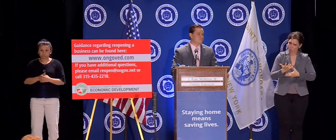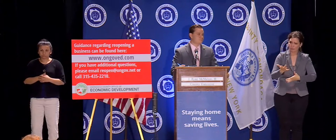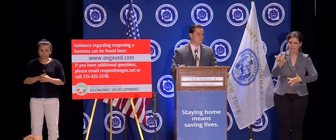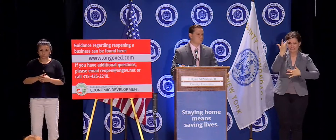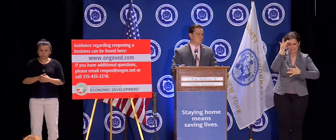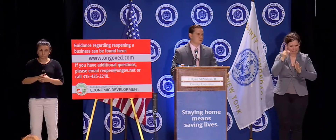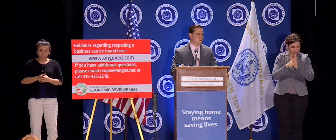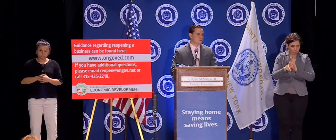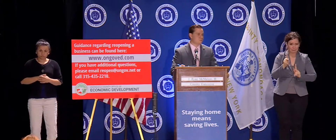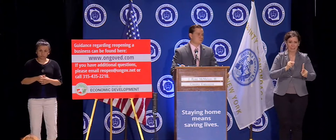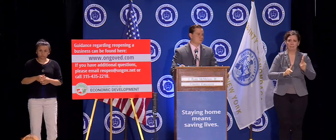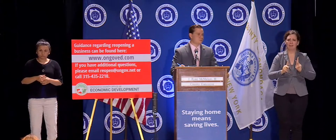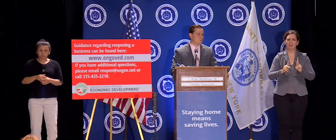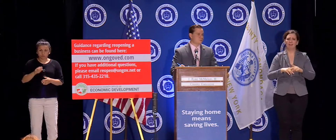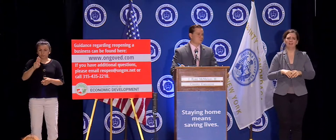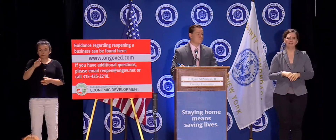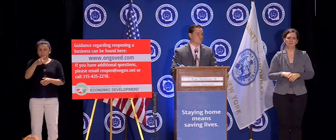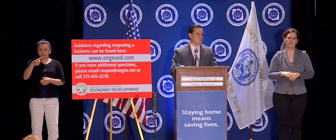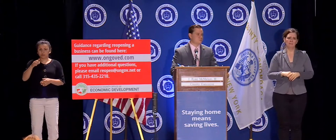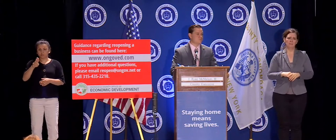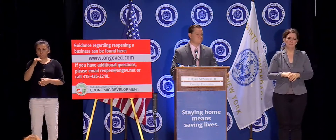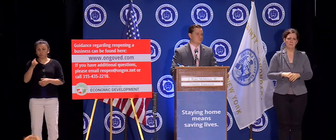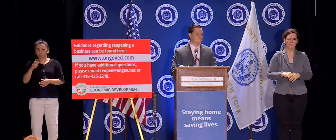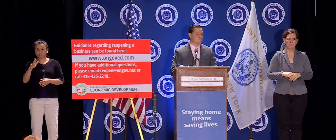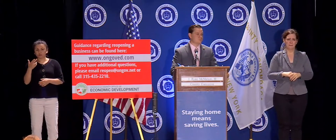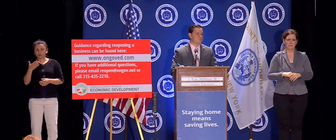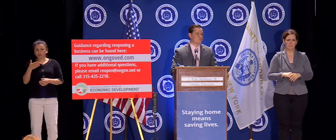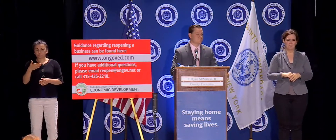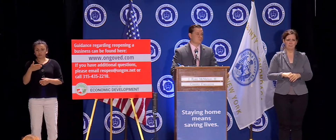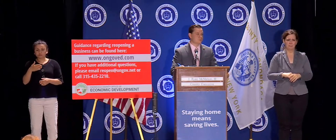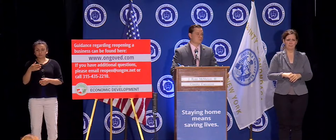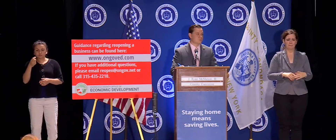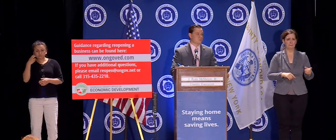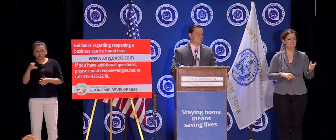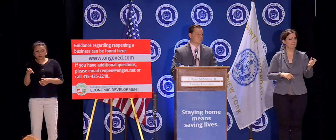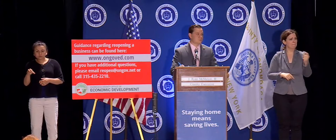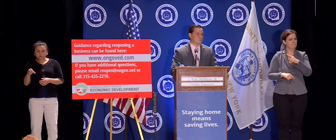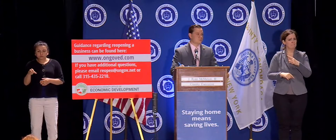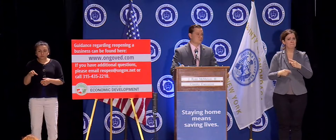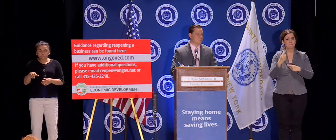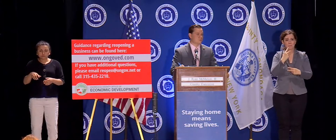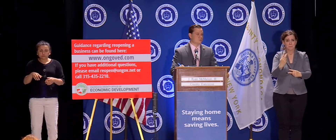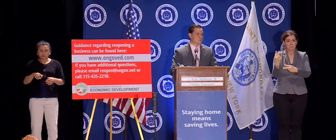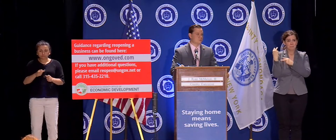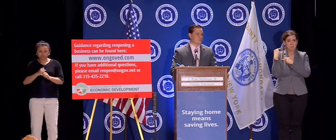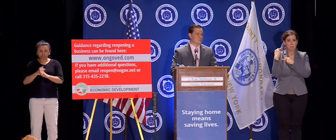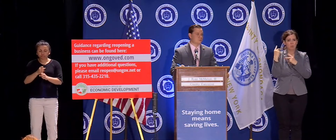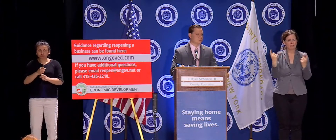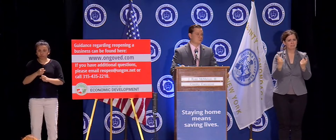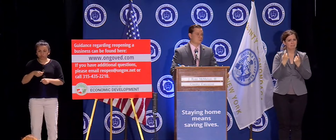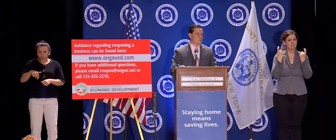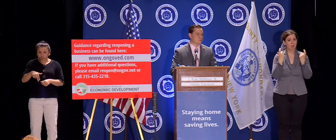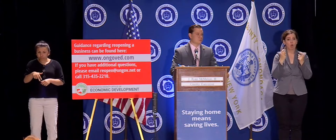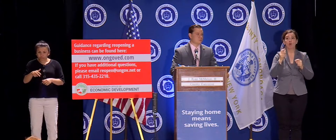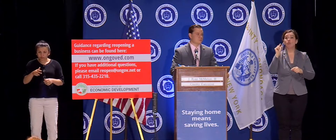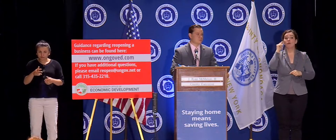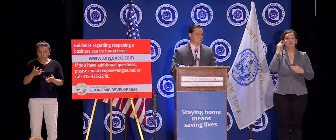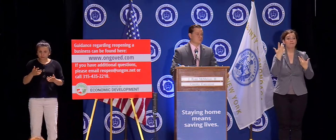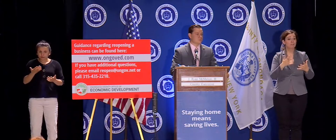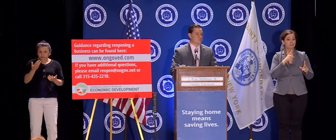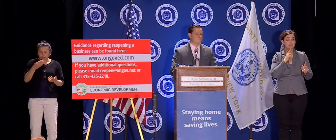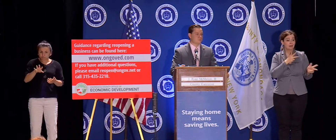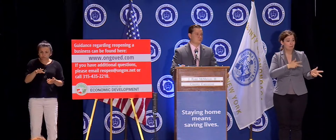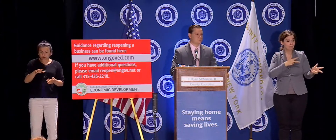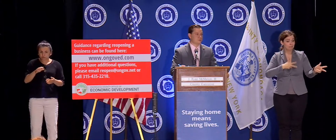said that there could be car parades and very small ceremonies. But what should we expect on Monday? Are villages going to